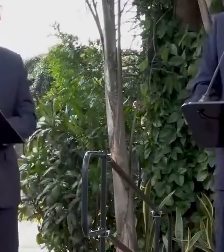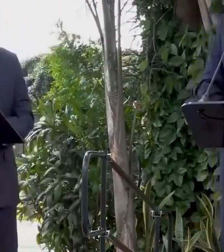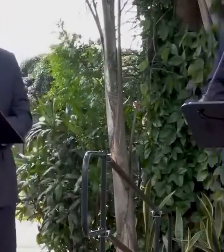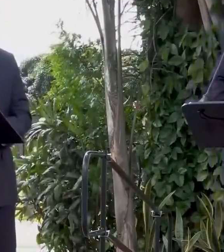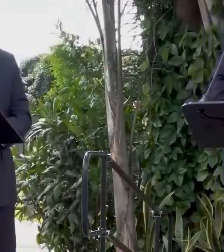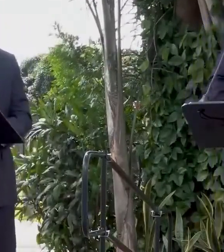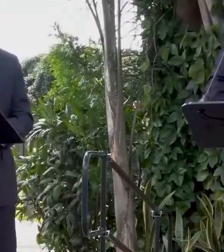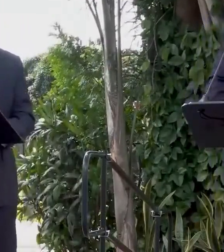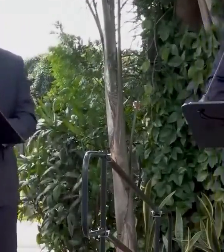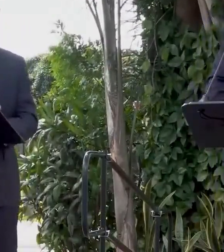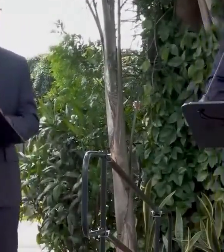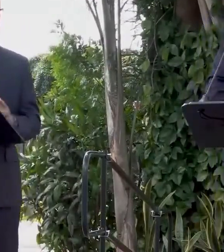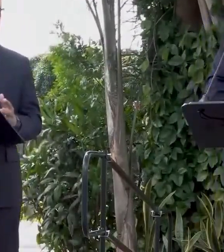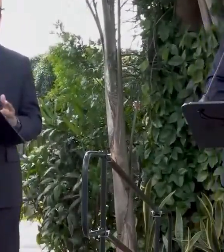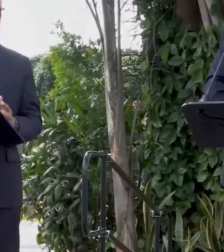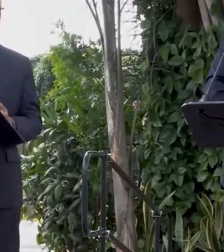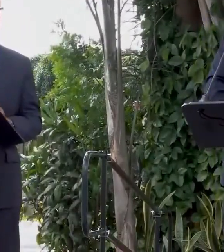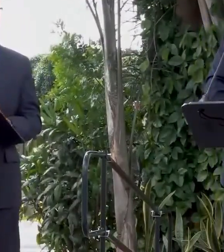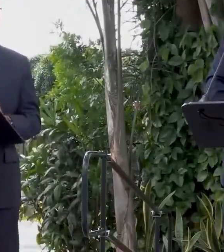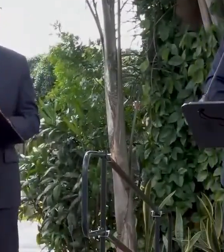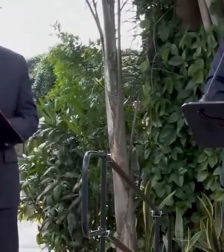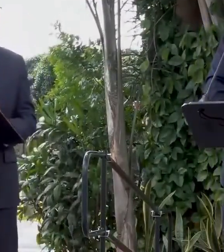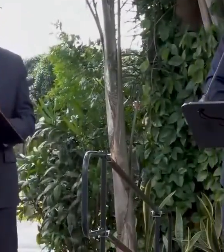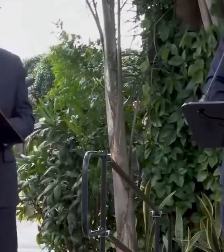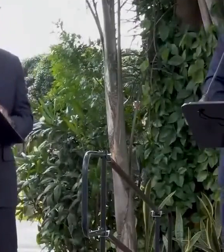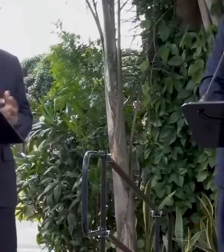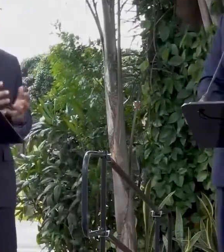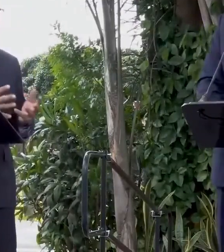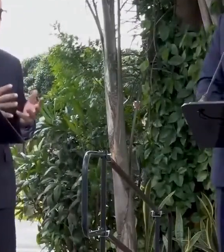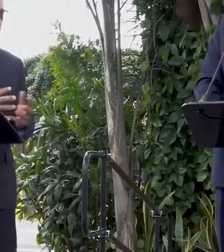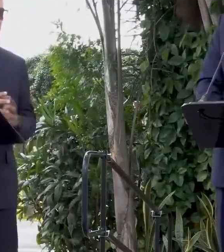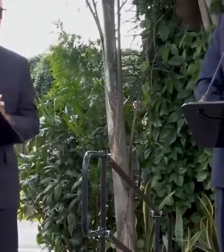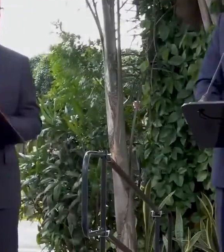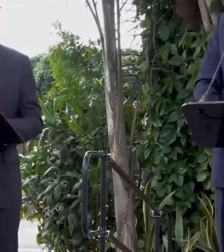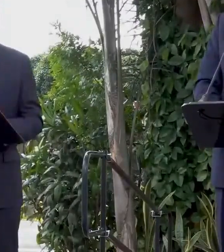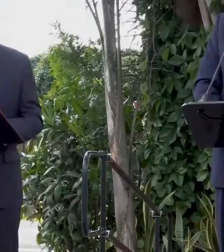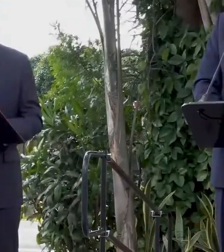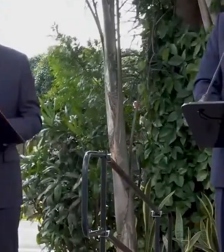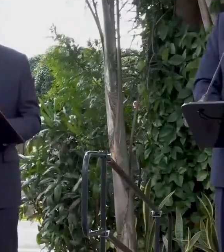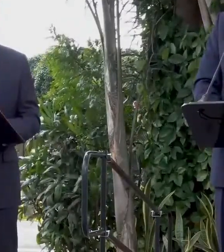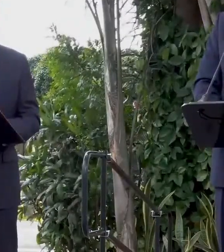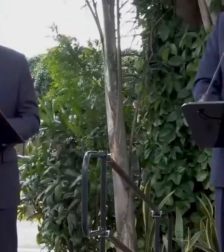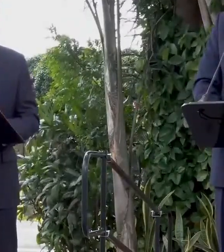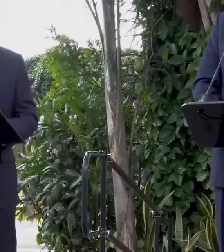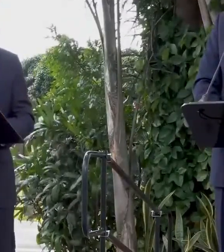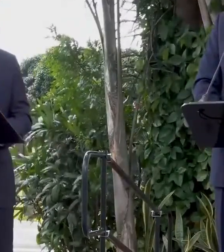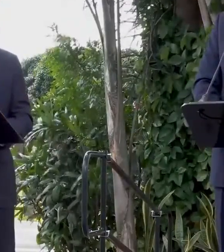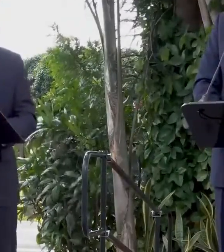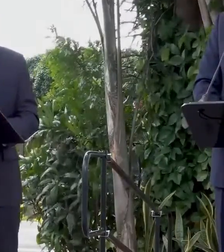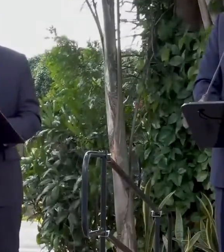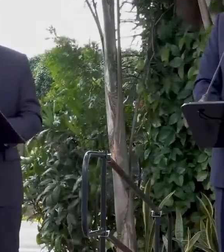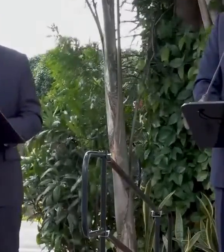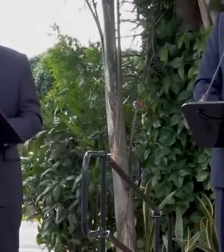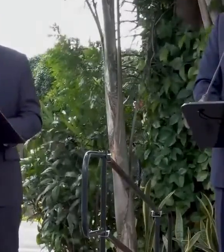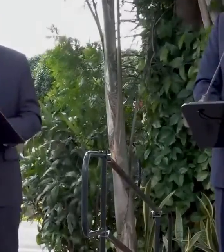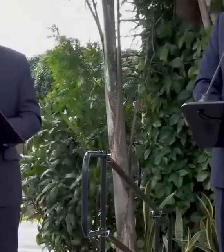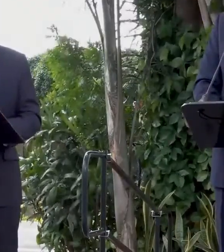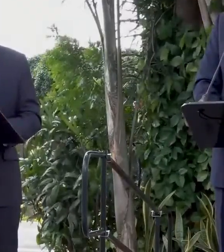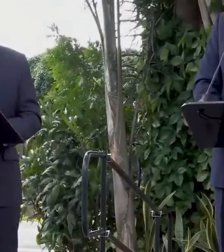you so much for this opportunity. I'm really delighted and honored to have the meeting with you today.